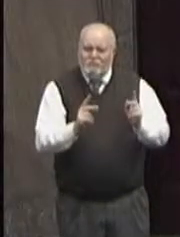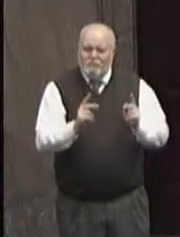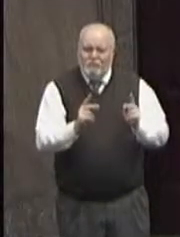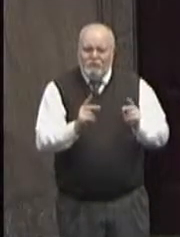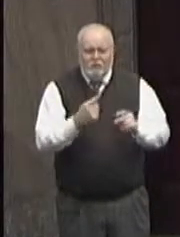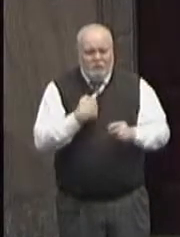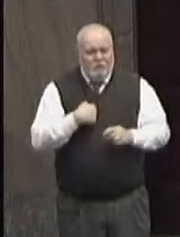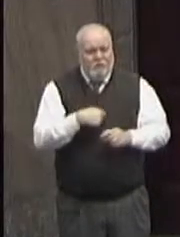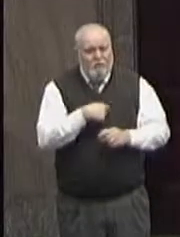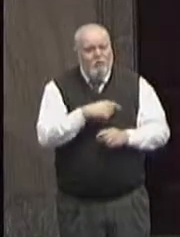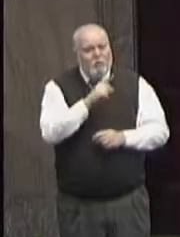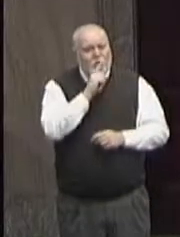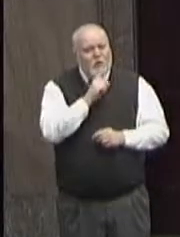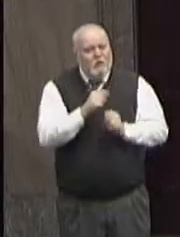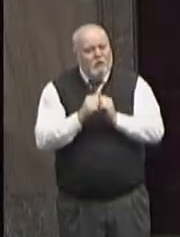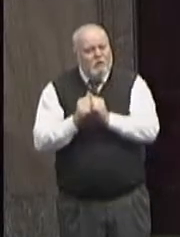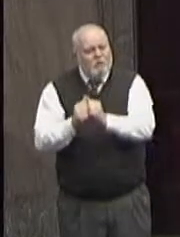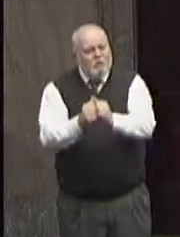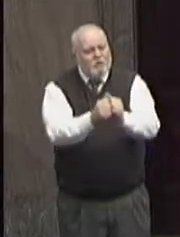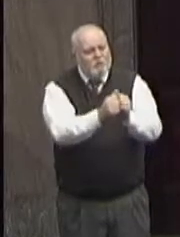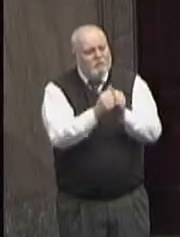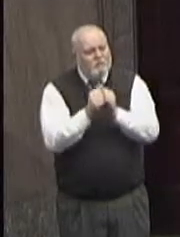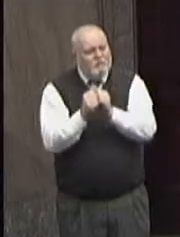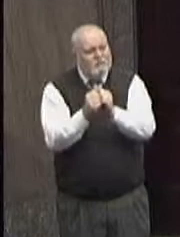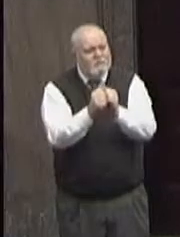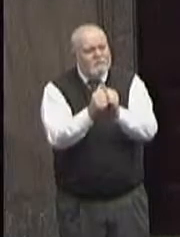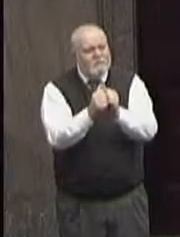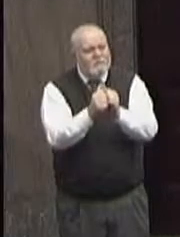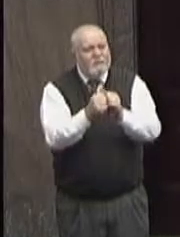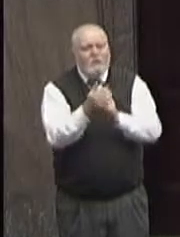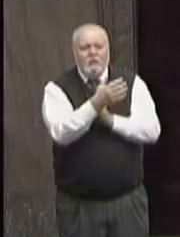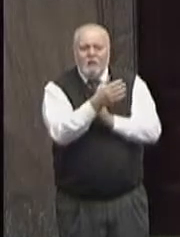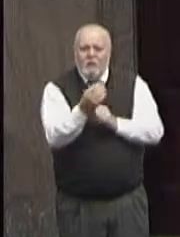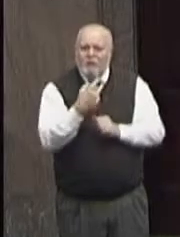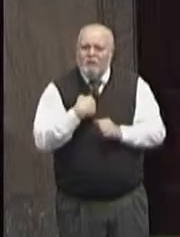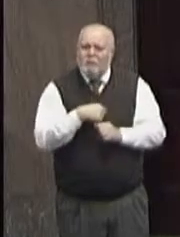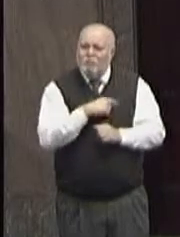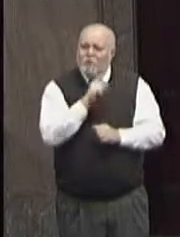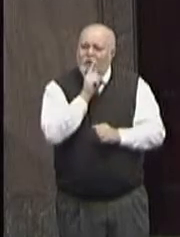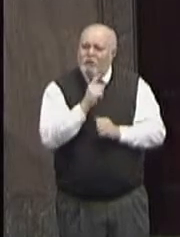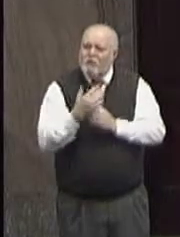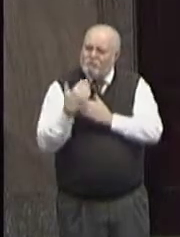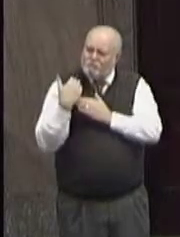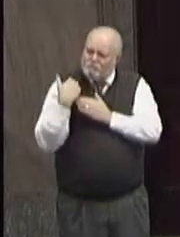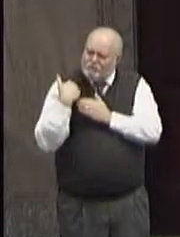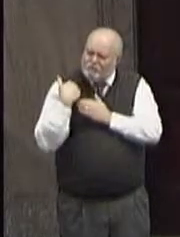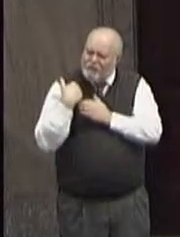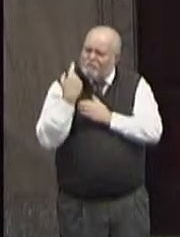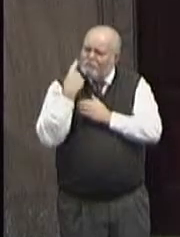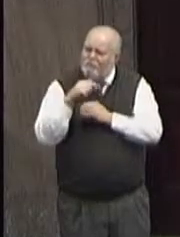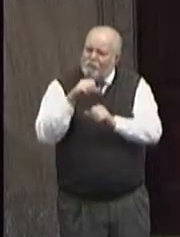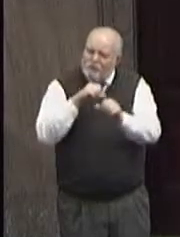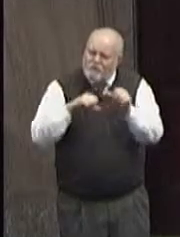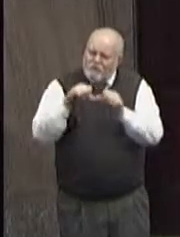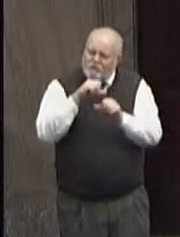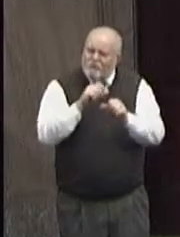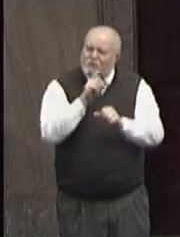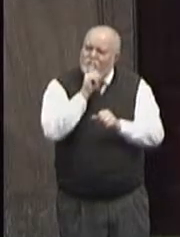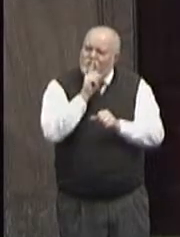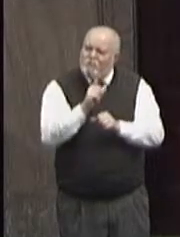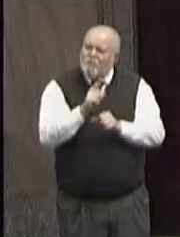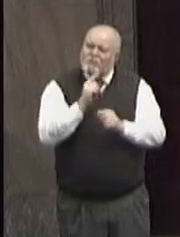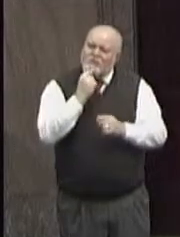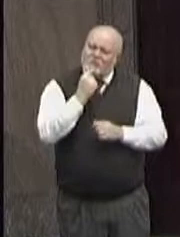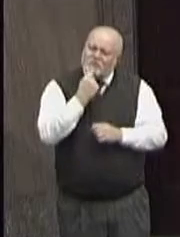travel together this road of life, and are responsible for each other in profound ways.